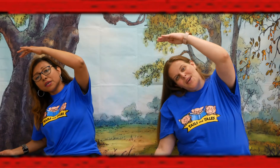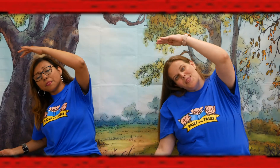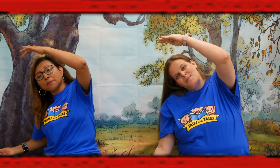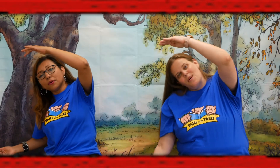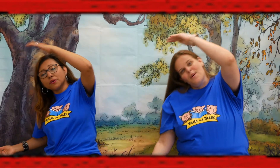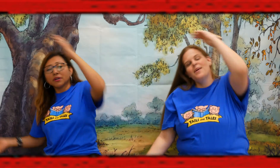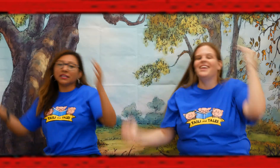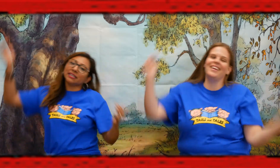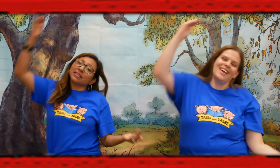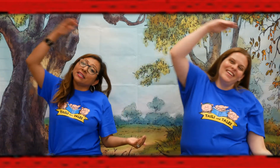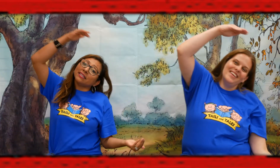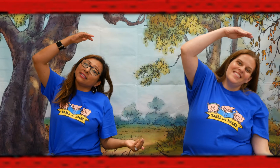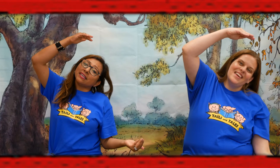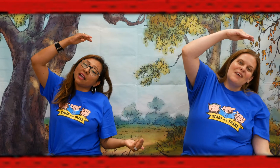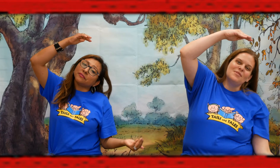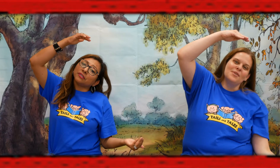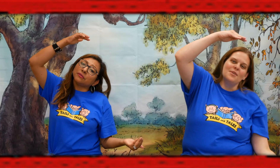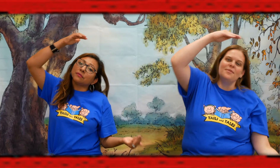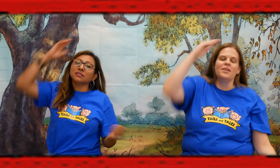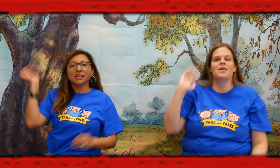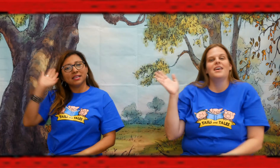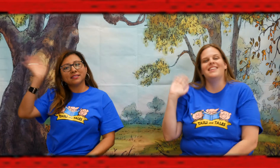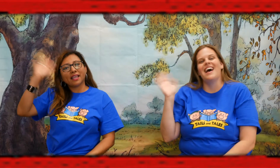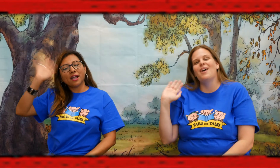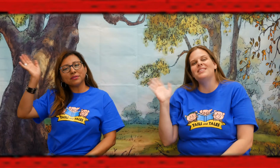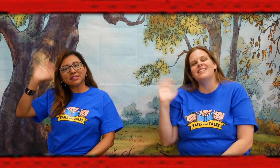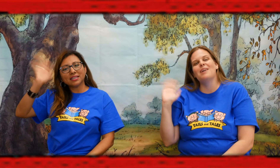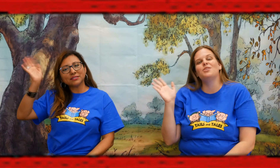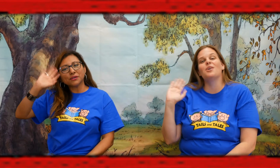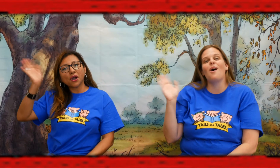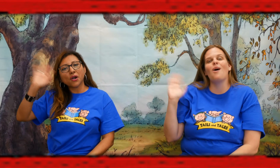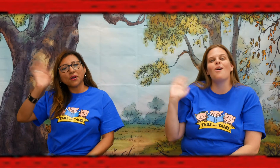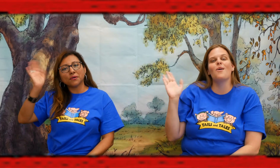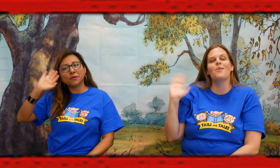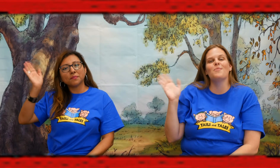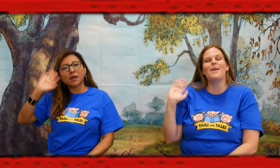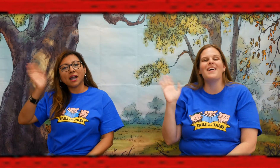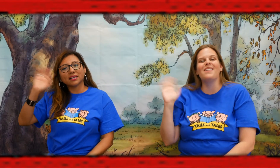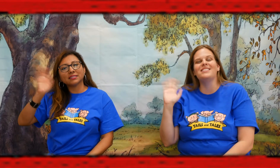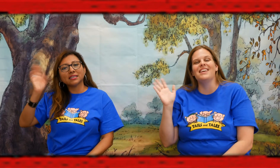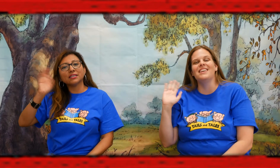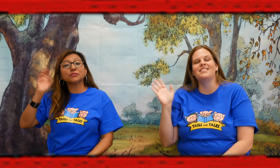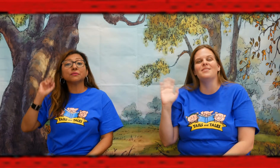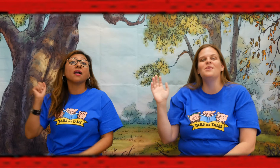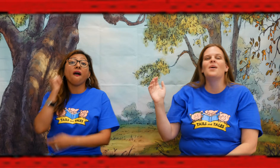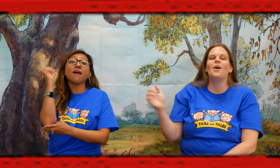the morning and in the afternoon. Now it's time to go home, but I'll see you soon. Oh,